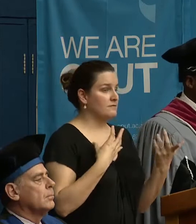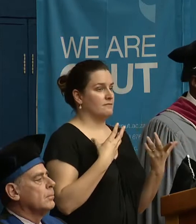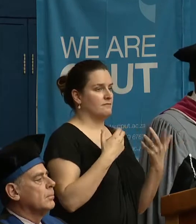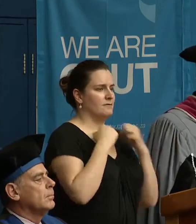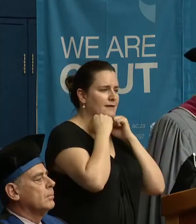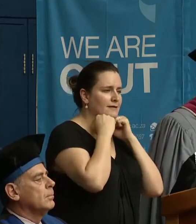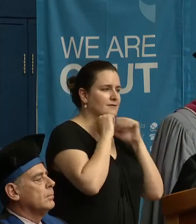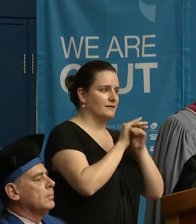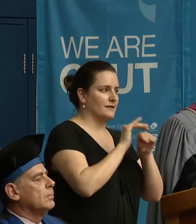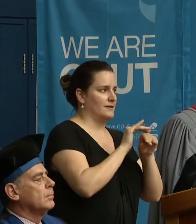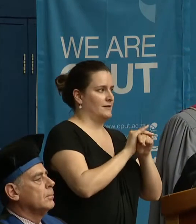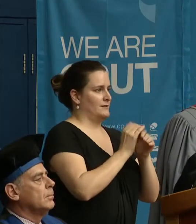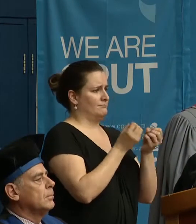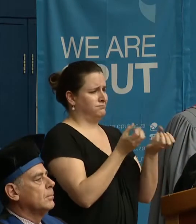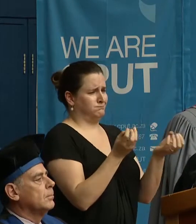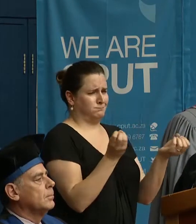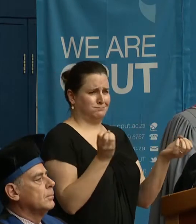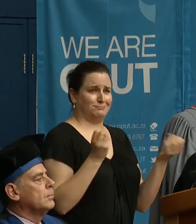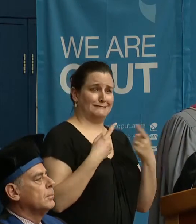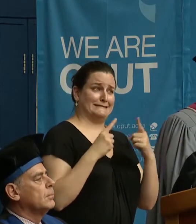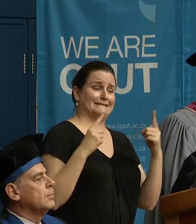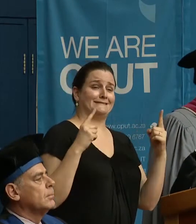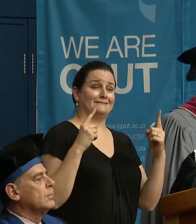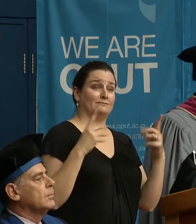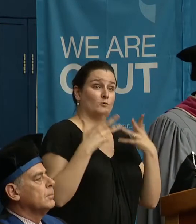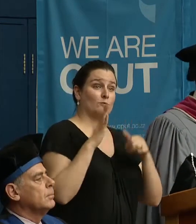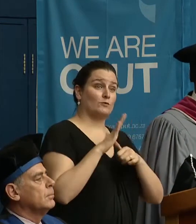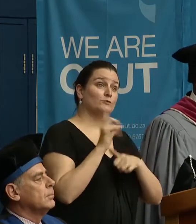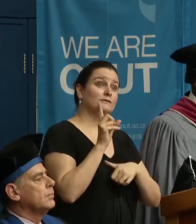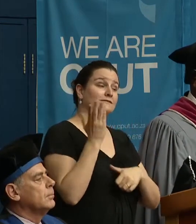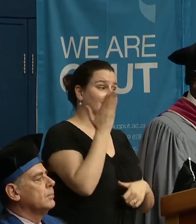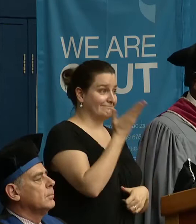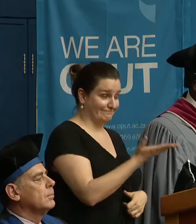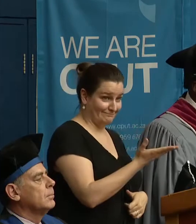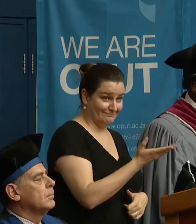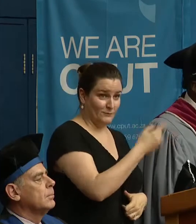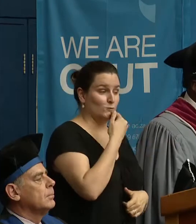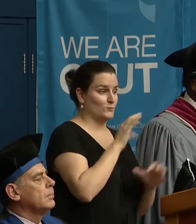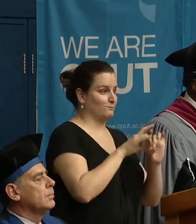friends, guardians, and most important of all, our graduates.